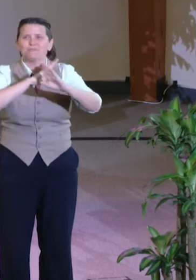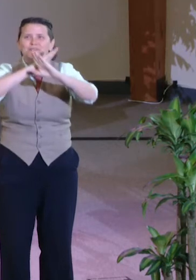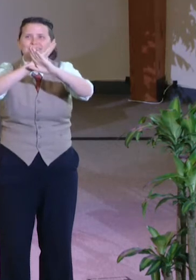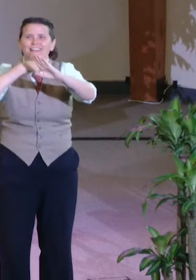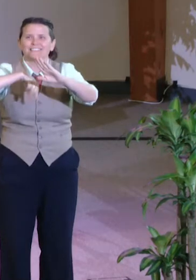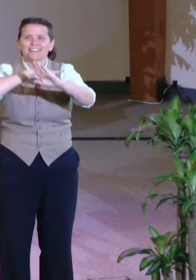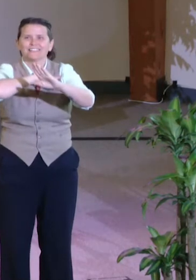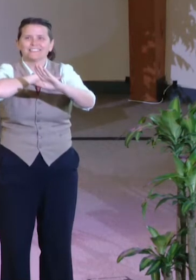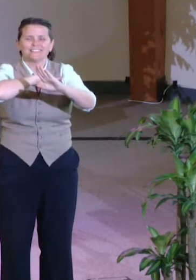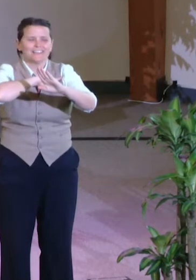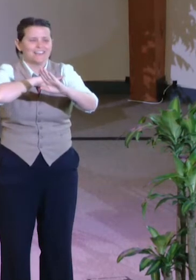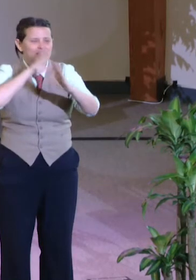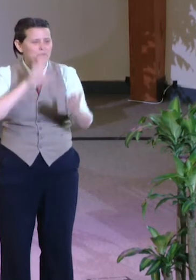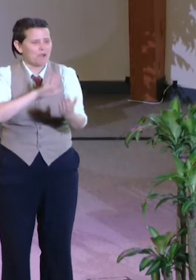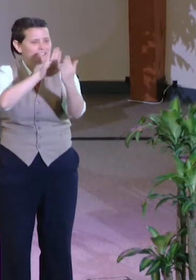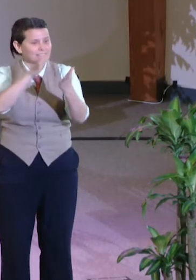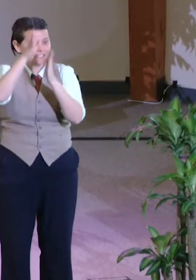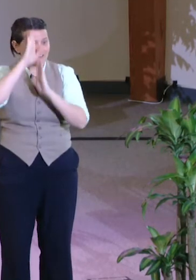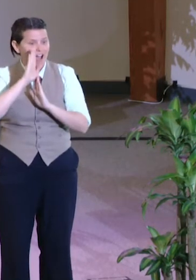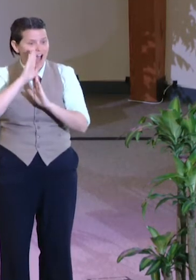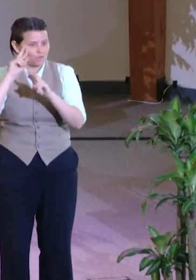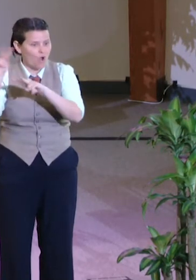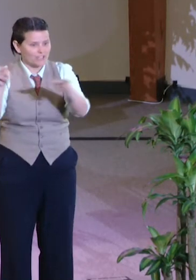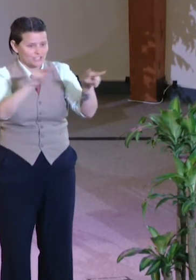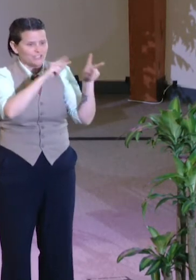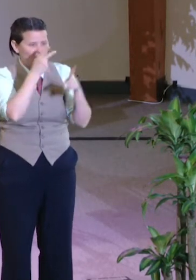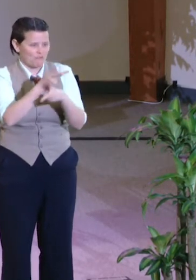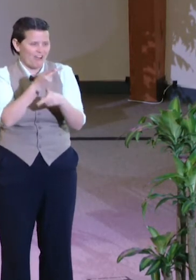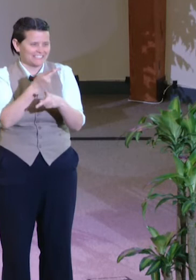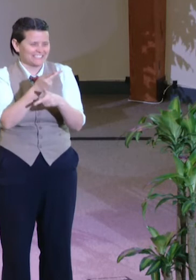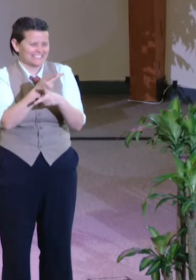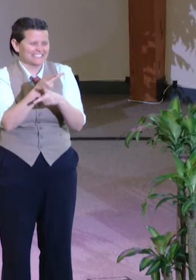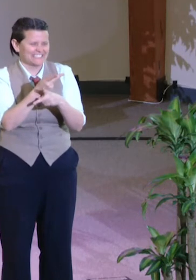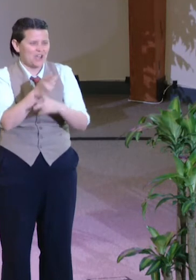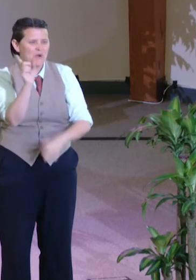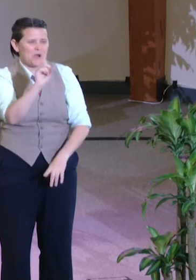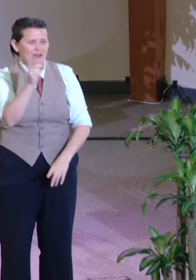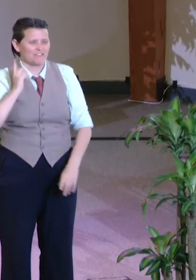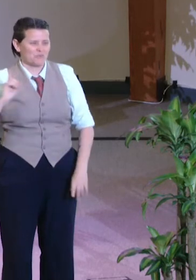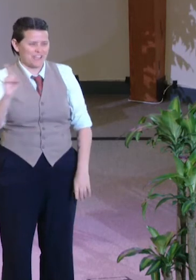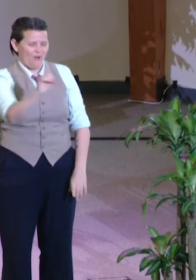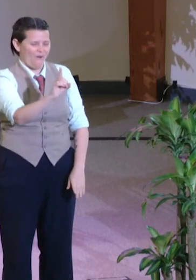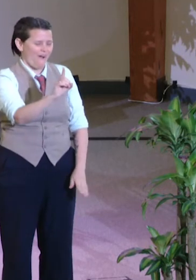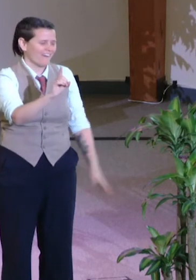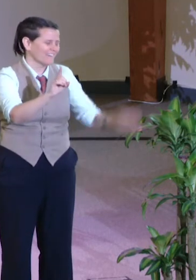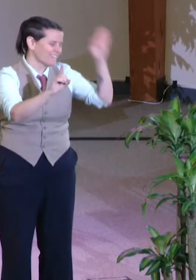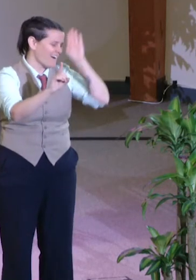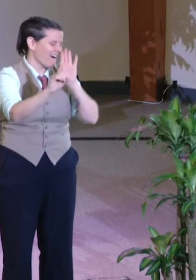God protects us. The presence of God watches over us. Wherever we